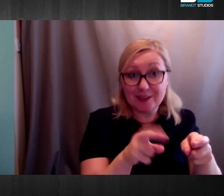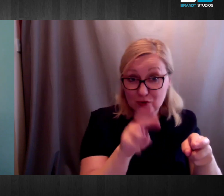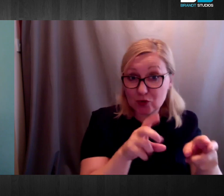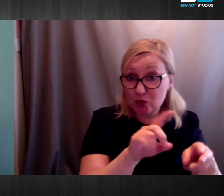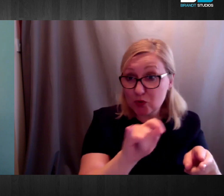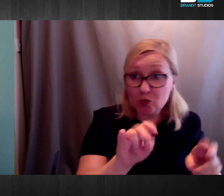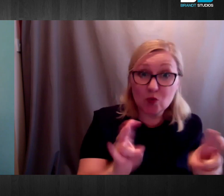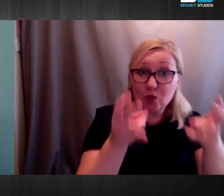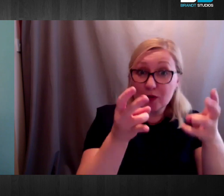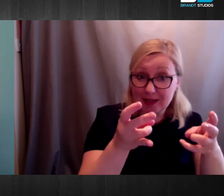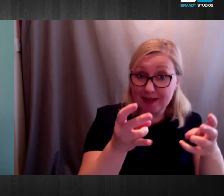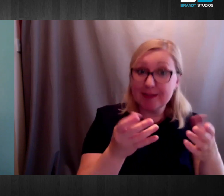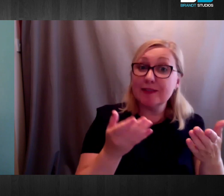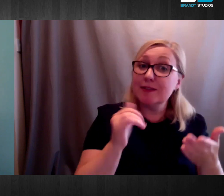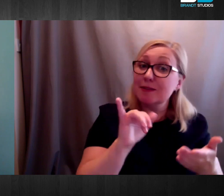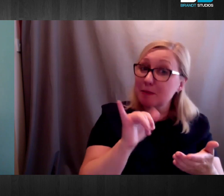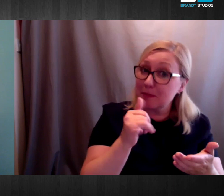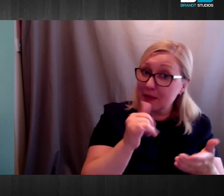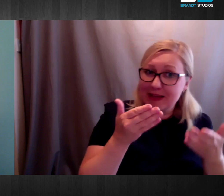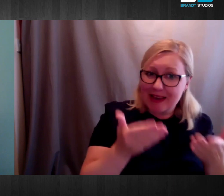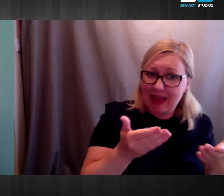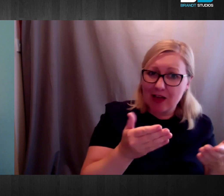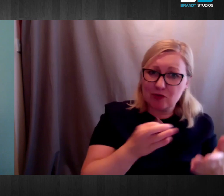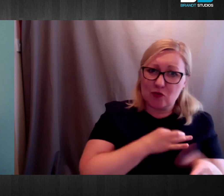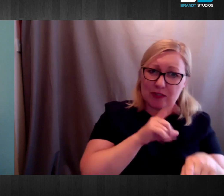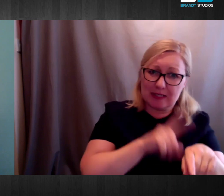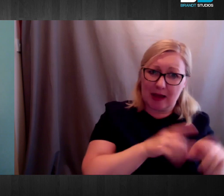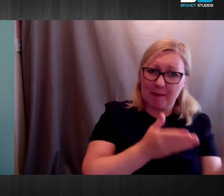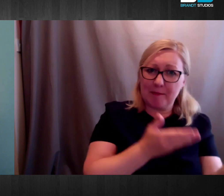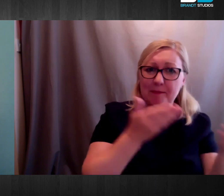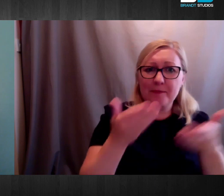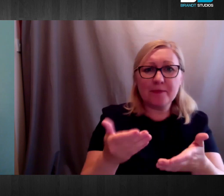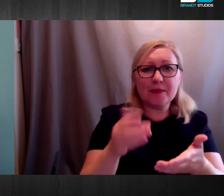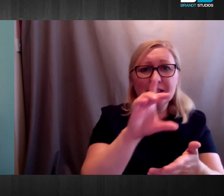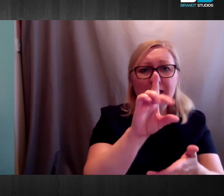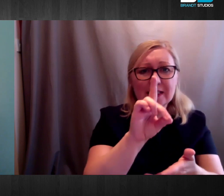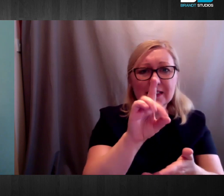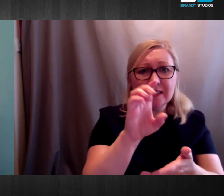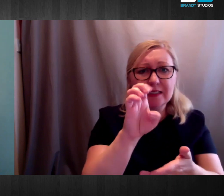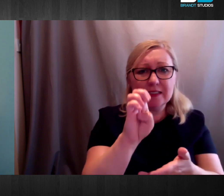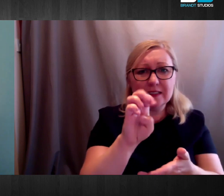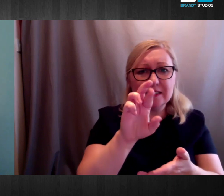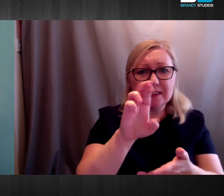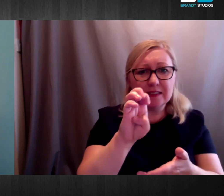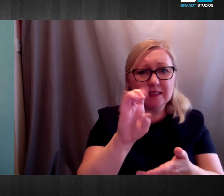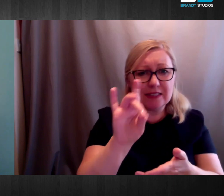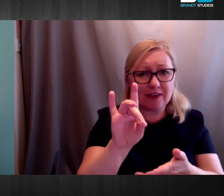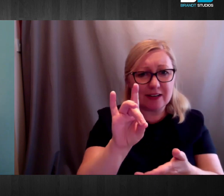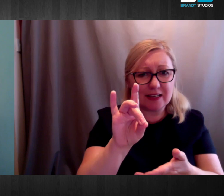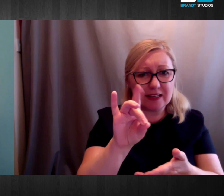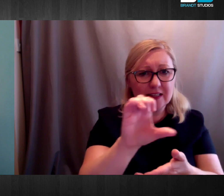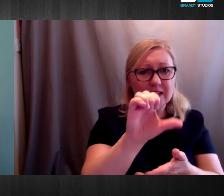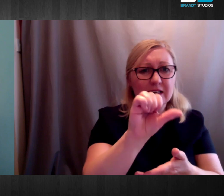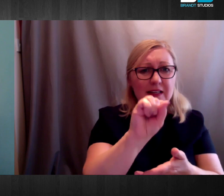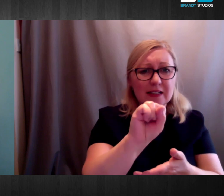Stewart, because Derek is going to talk to us. Derek is a patient advocate that many of you will know. He's been in this space for a long time. And